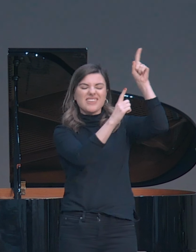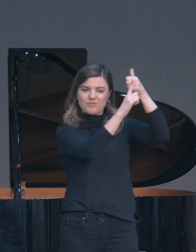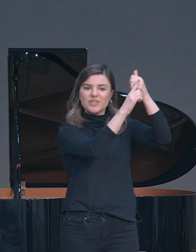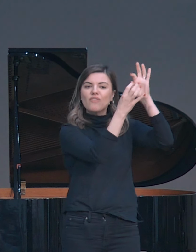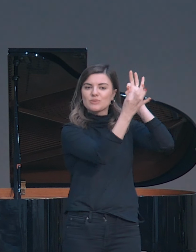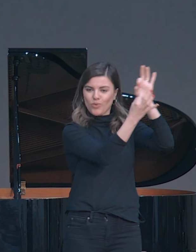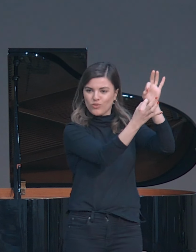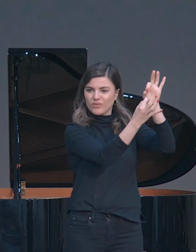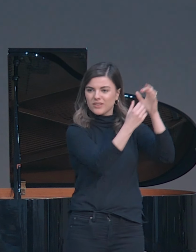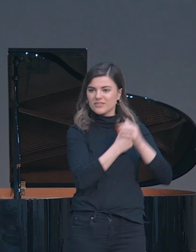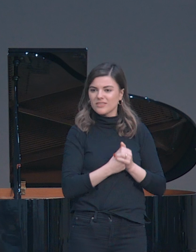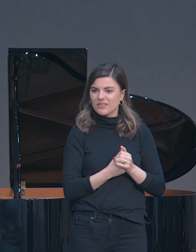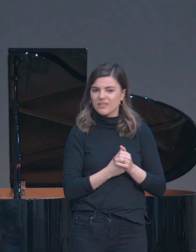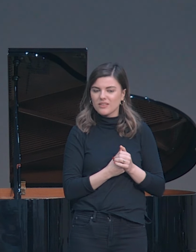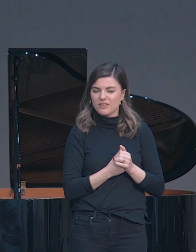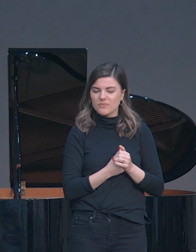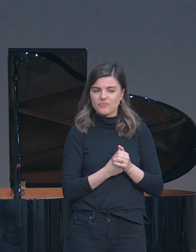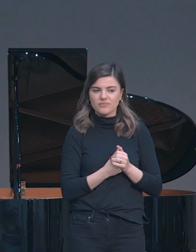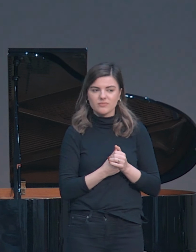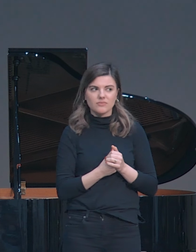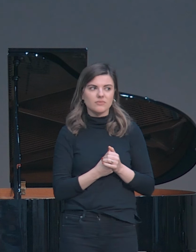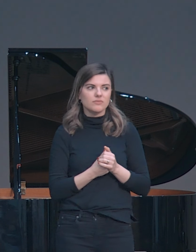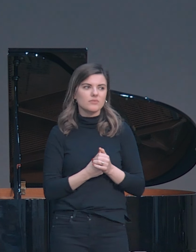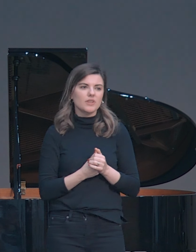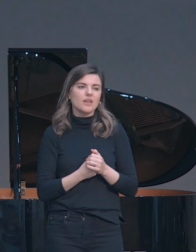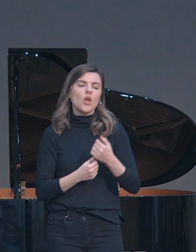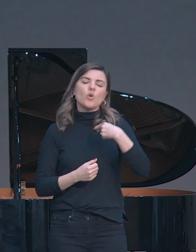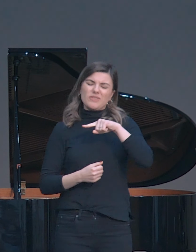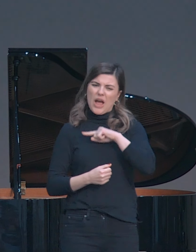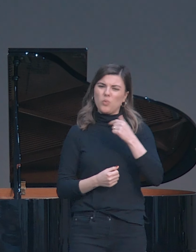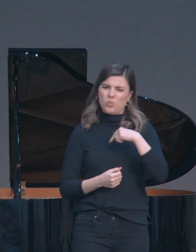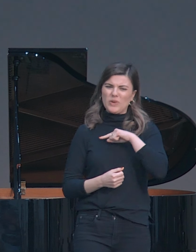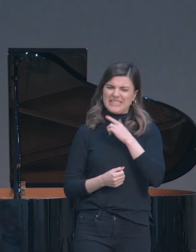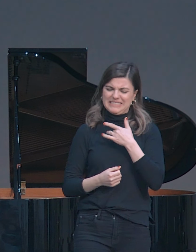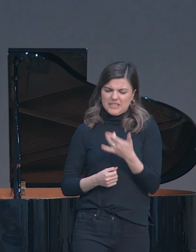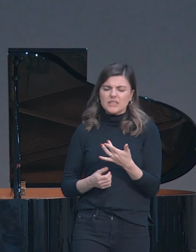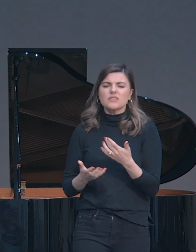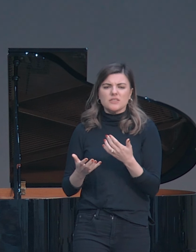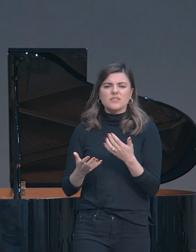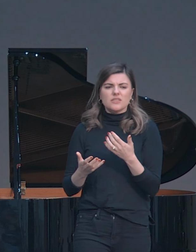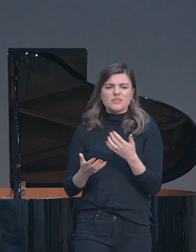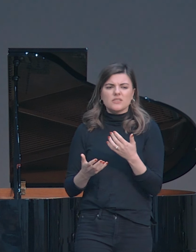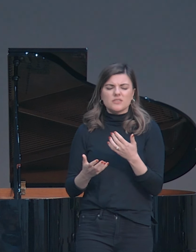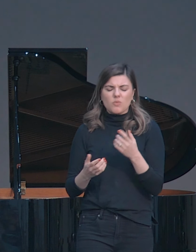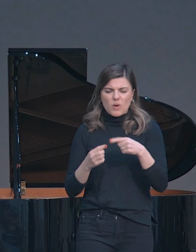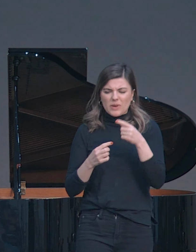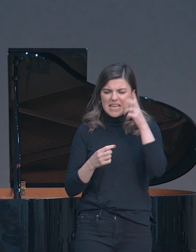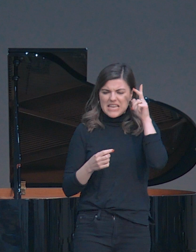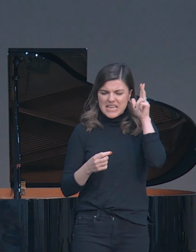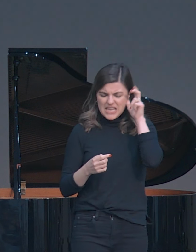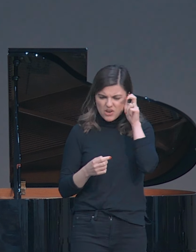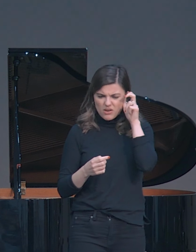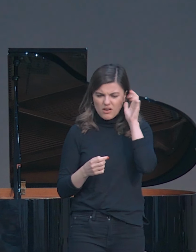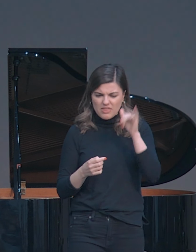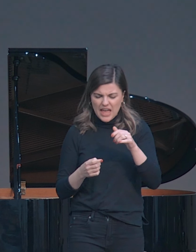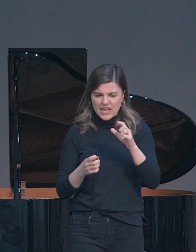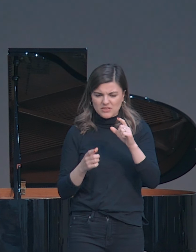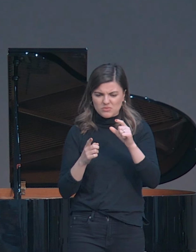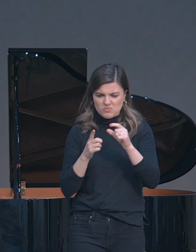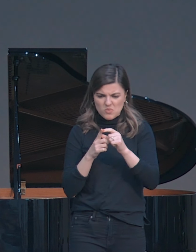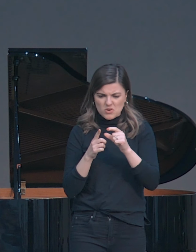perfect. Now, a natural tendency for any person hearing this sermon, hearing those